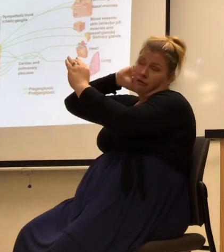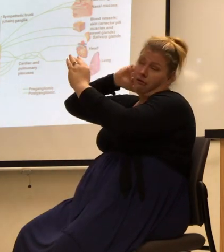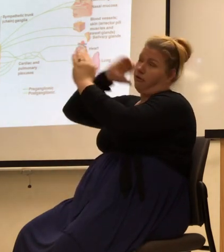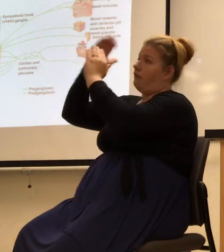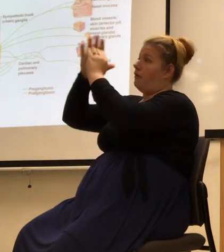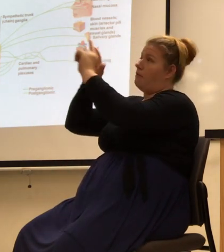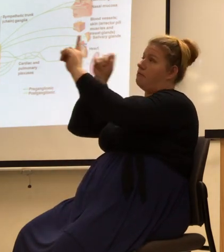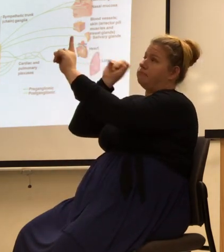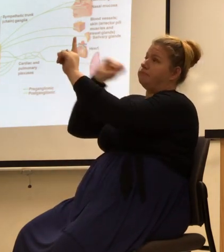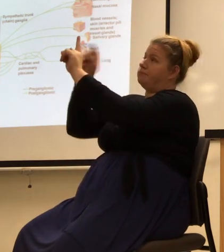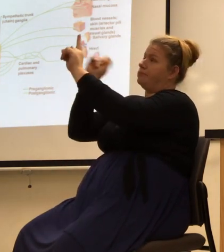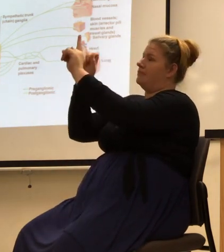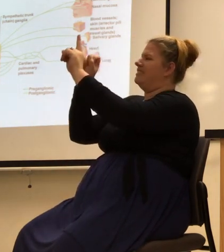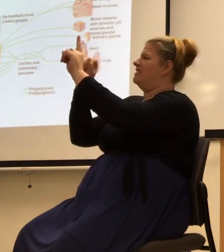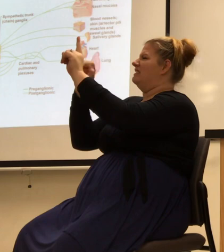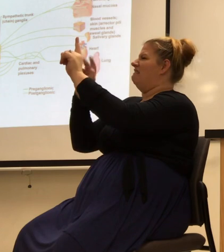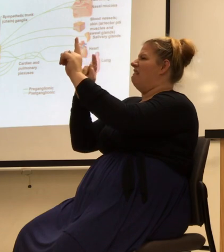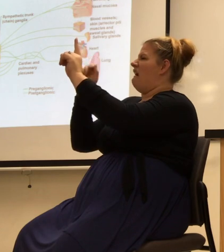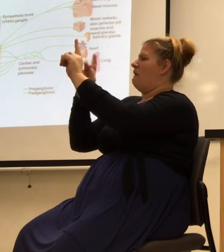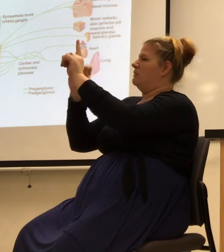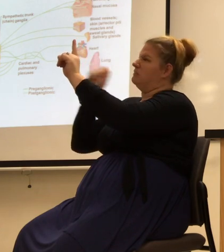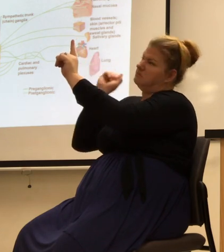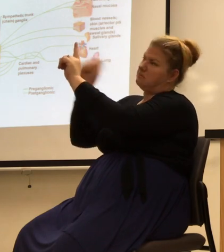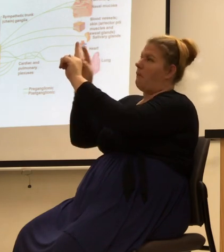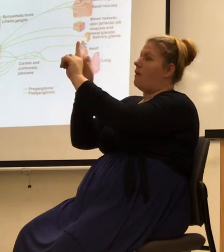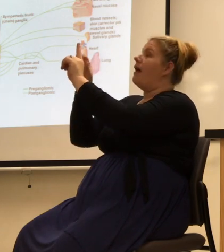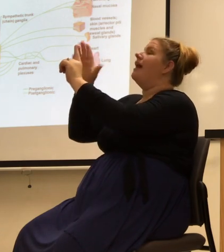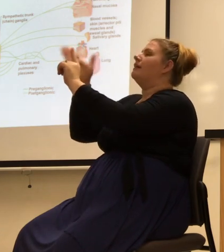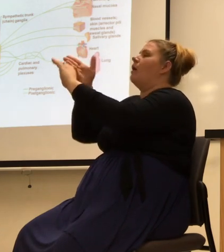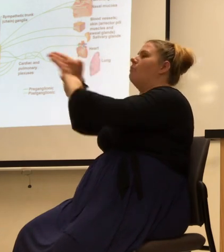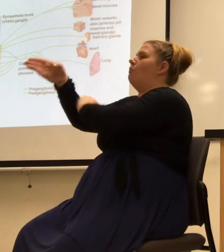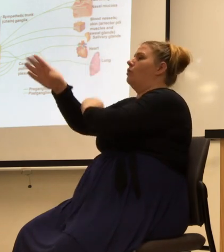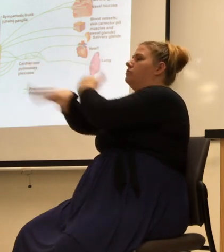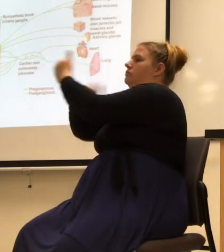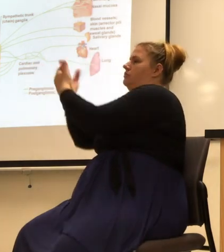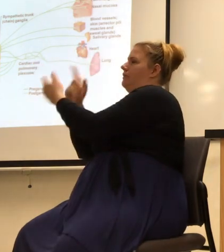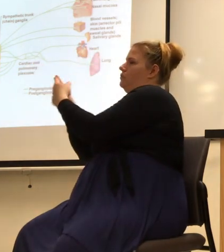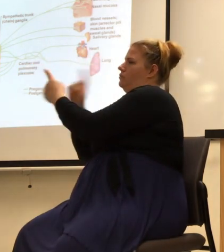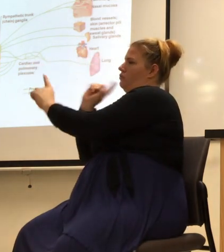Then the postganglionic cell goes to the target.